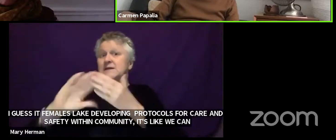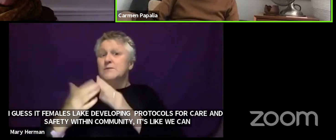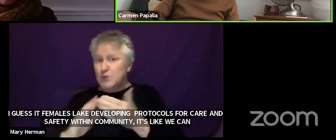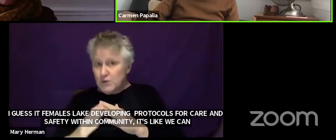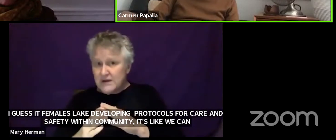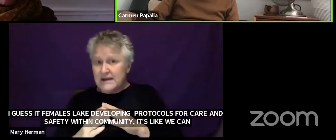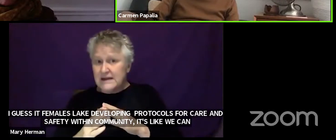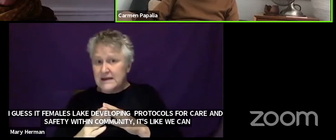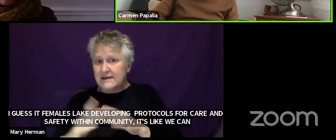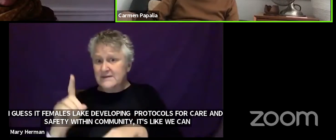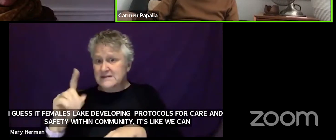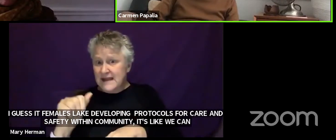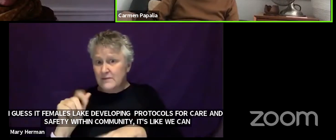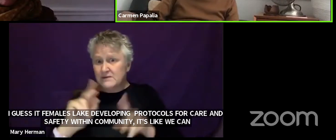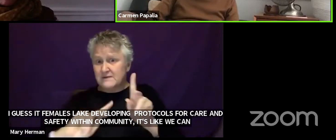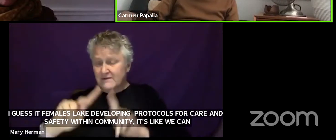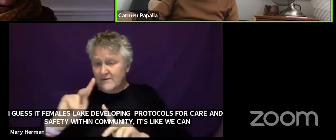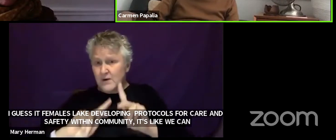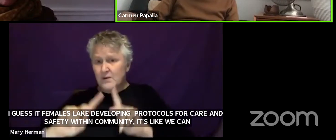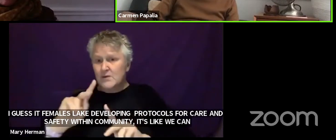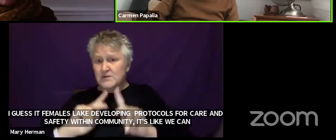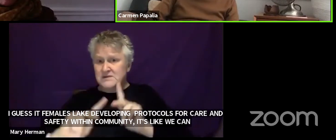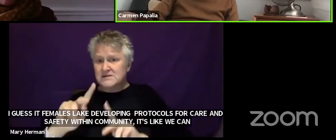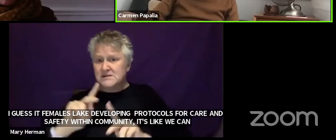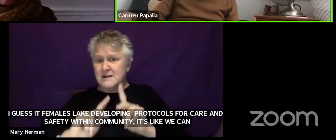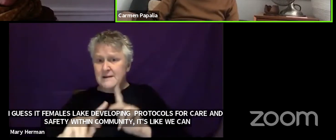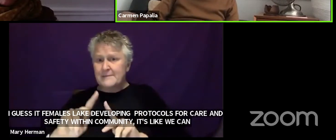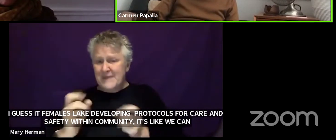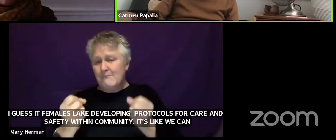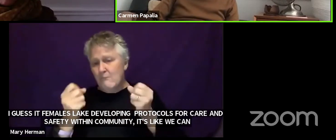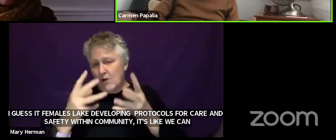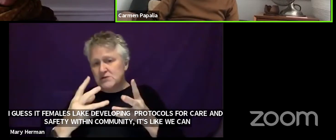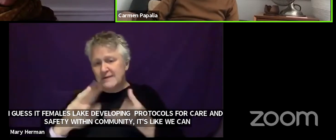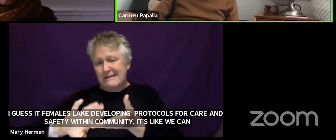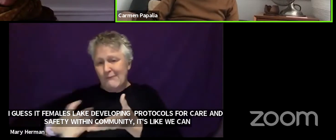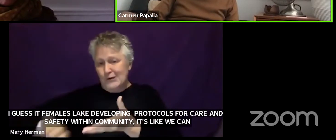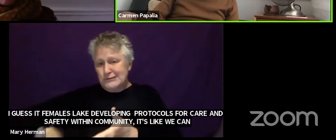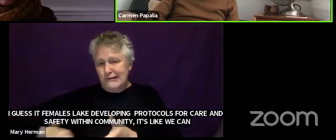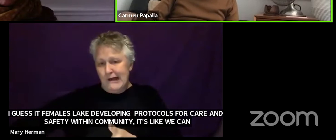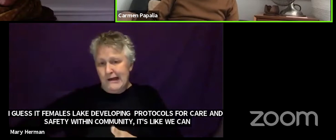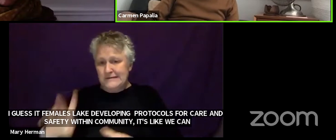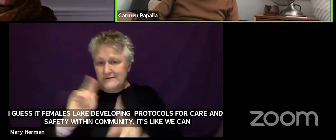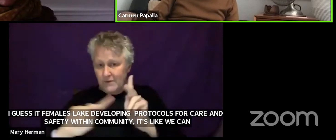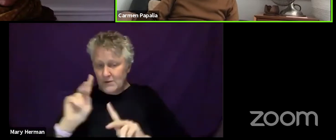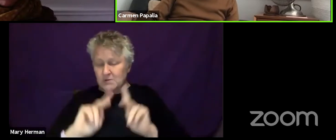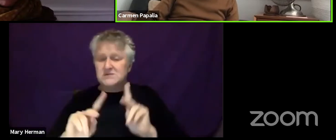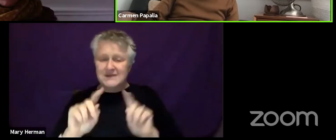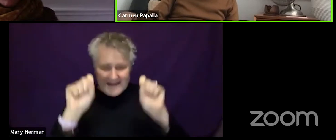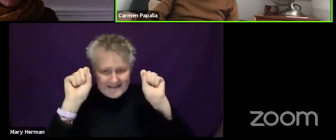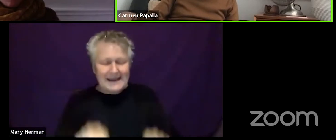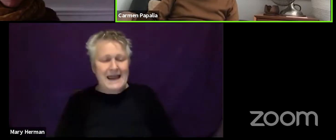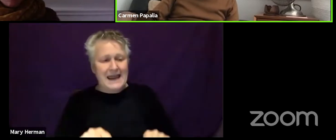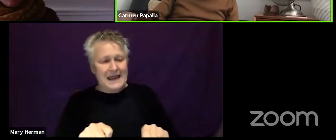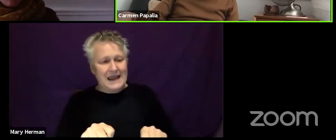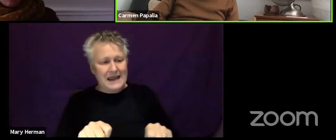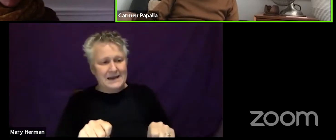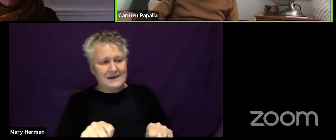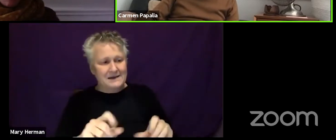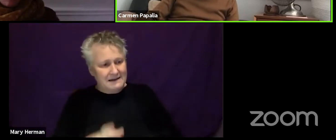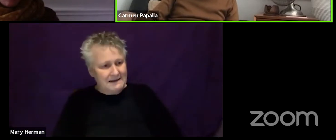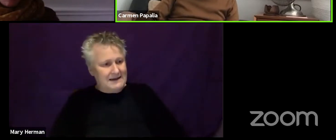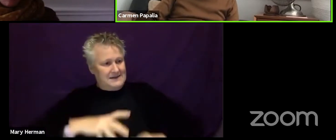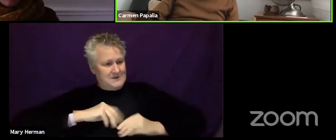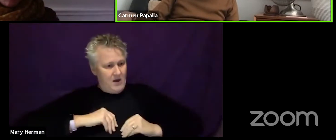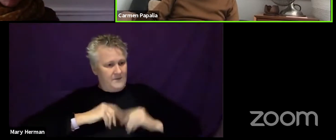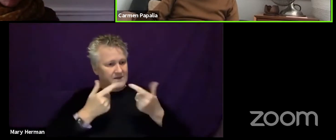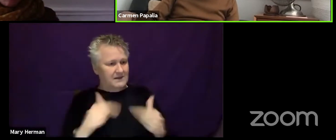disabled folks, multiply marginalized folks. Um, and yeah, that's the hope,